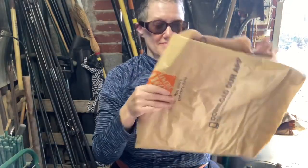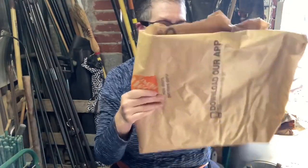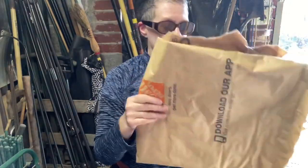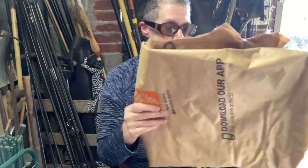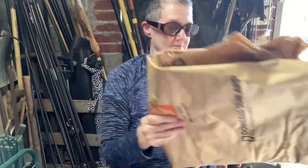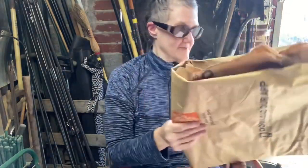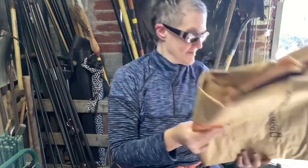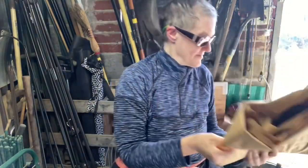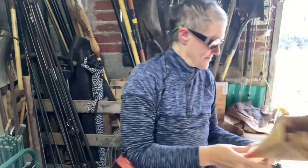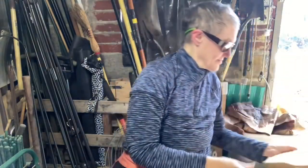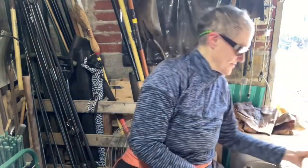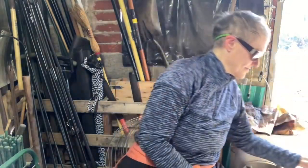I'm going to recycle this.